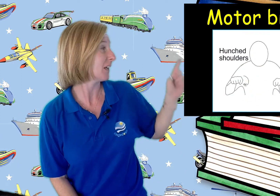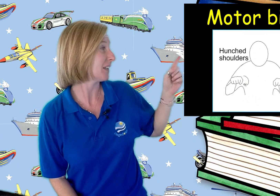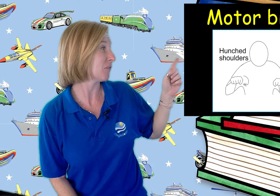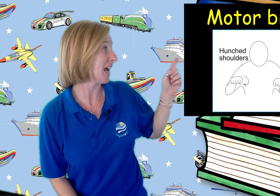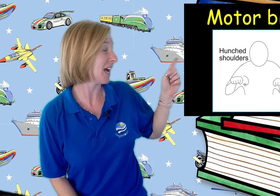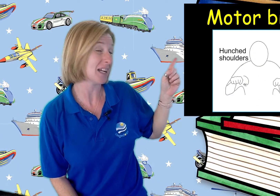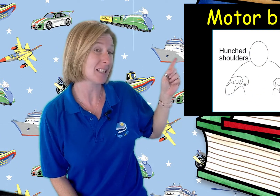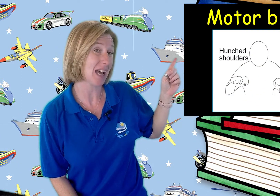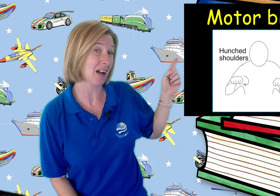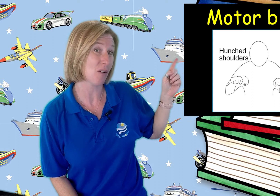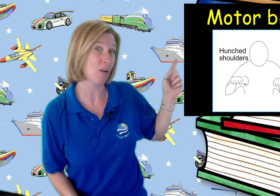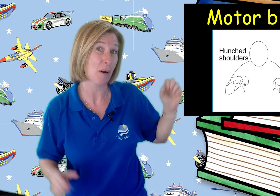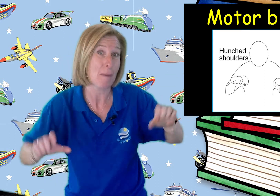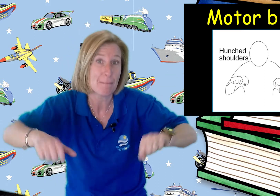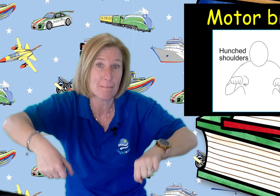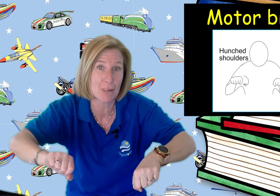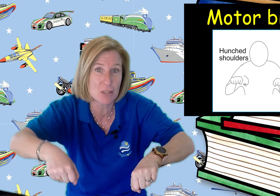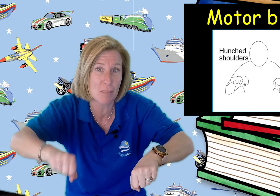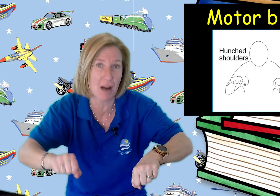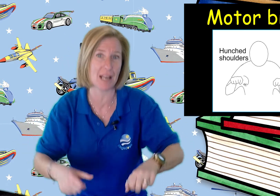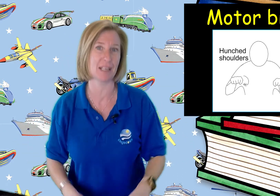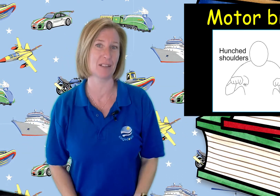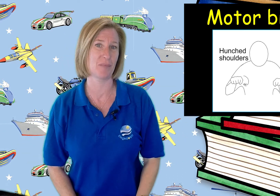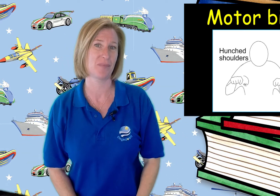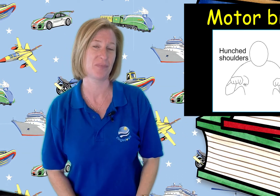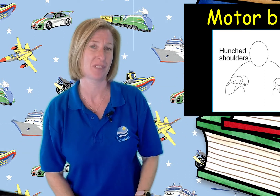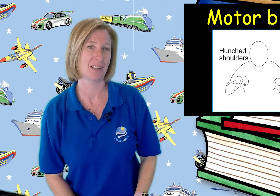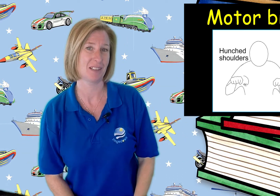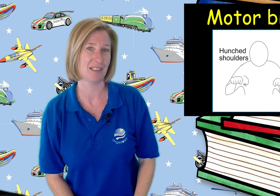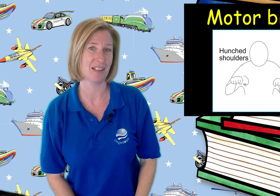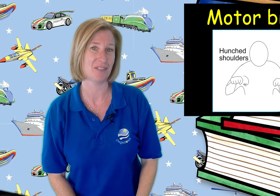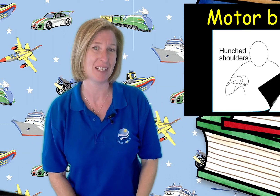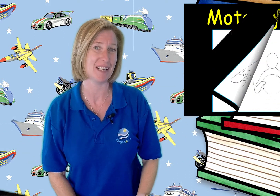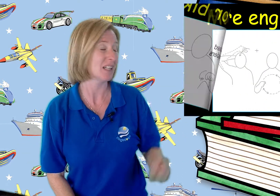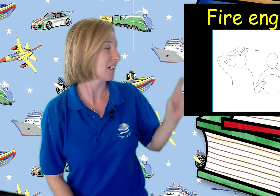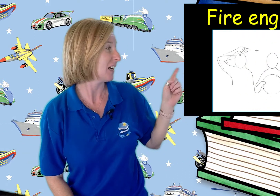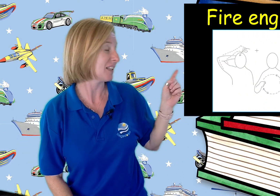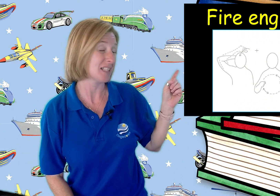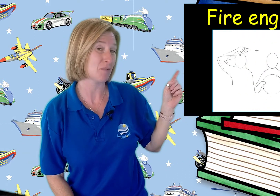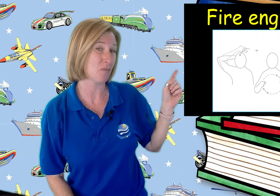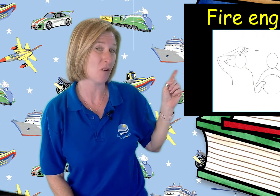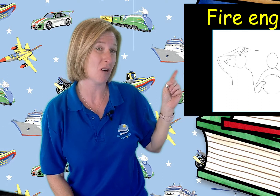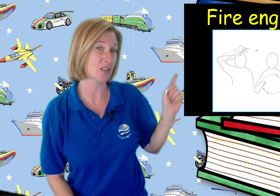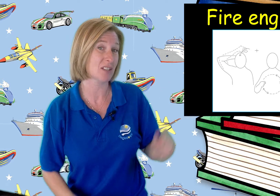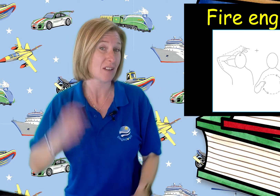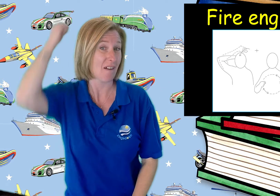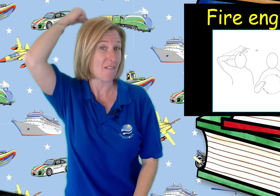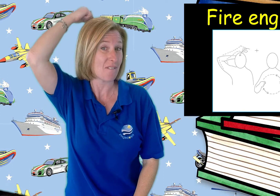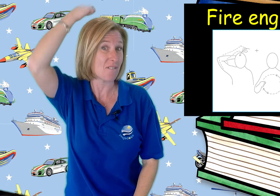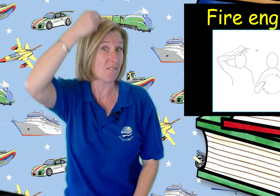then we had our motorbike. Lovely. This one was